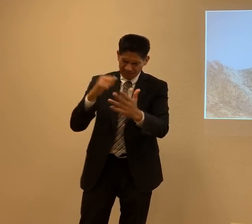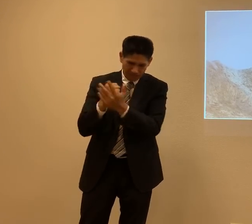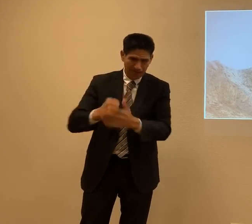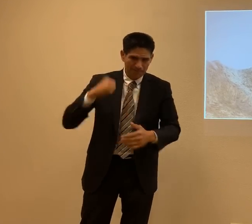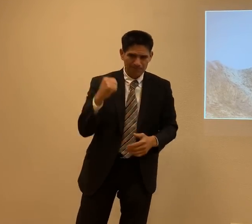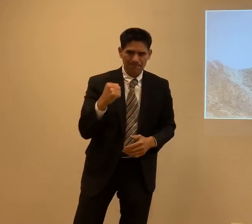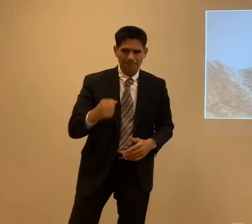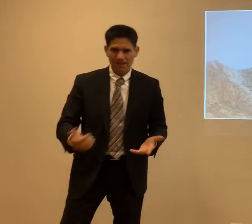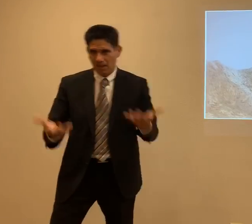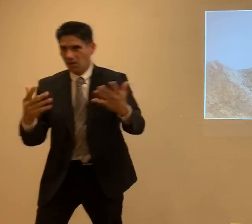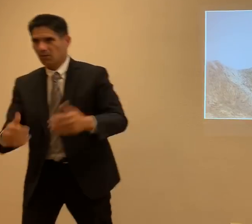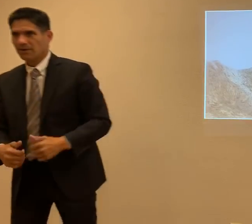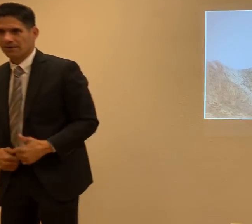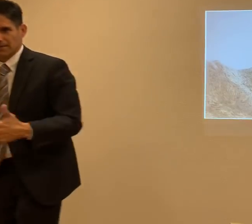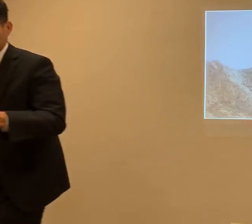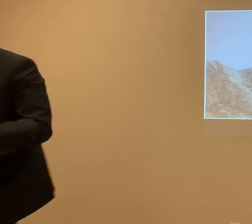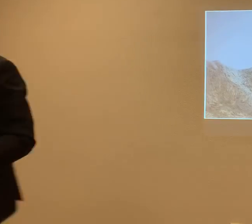In Jesus' name, amen.